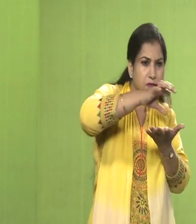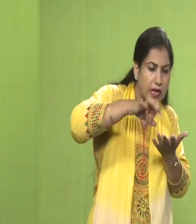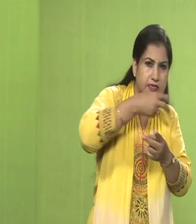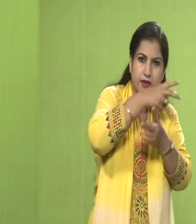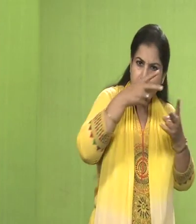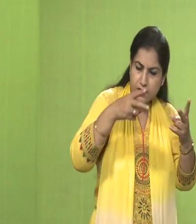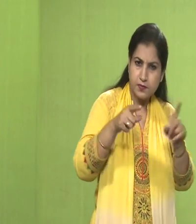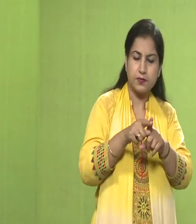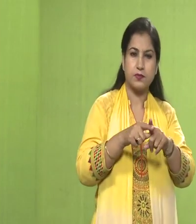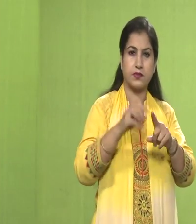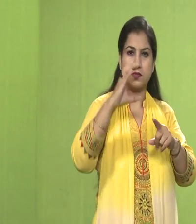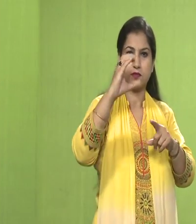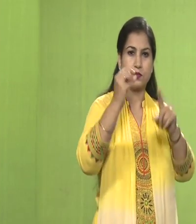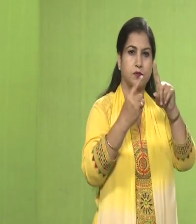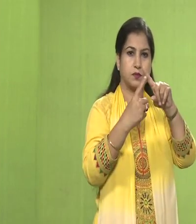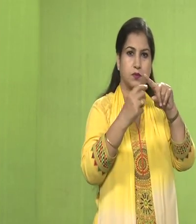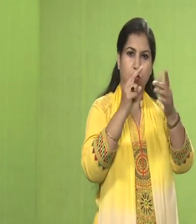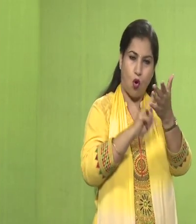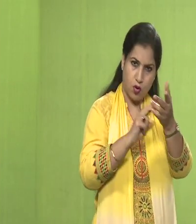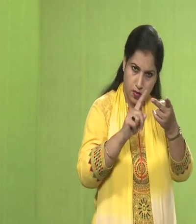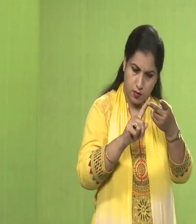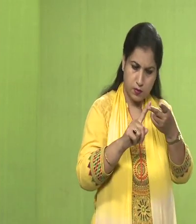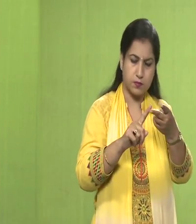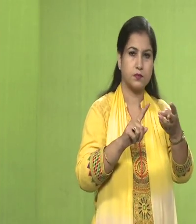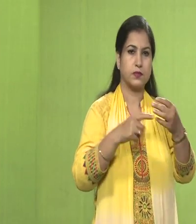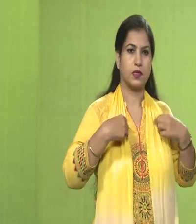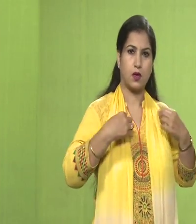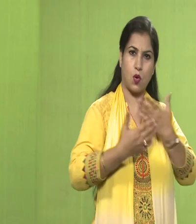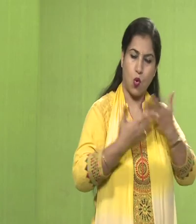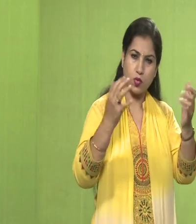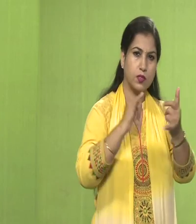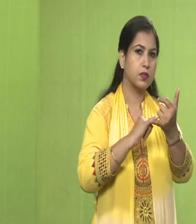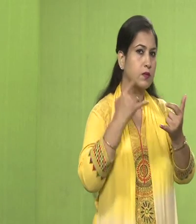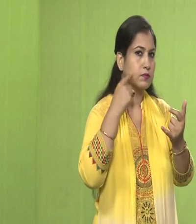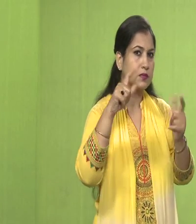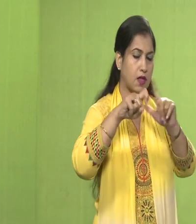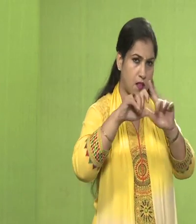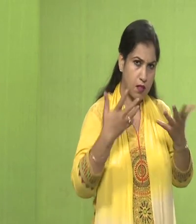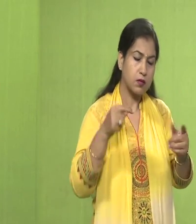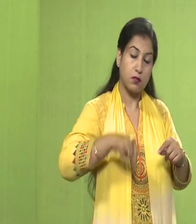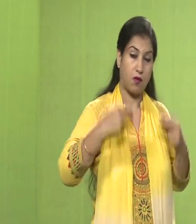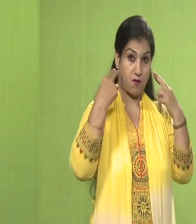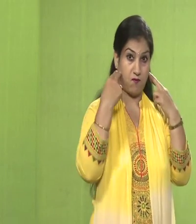silk, gems, tea, etc., they were very popular in